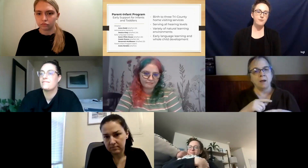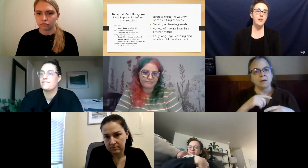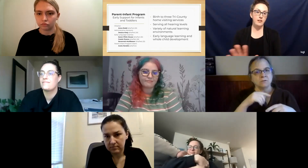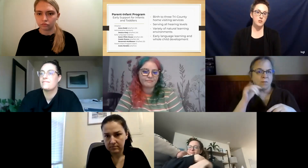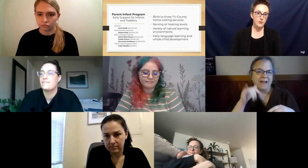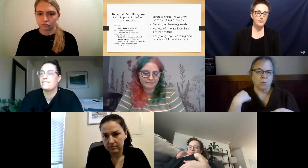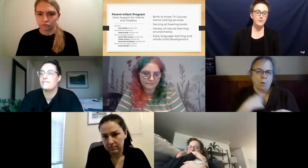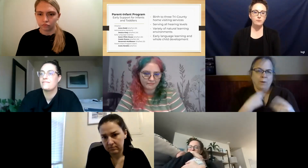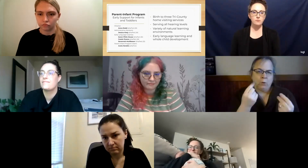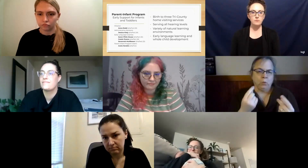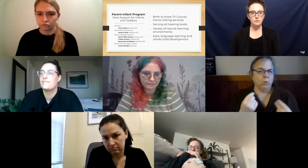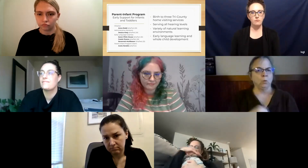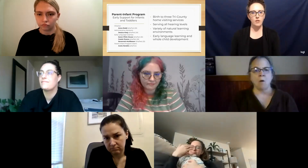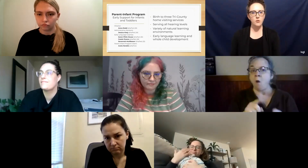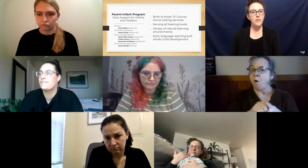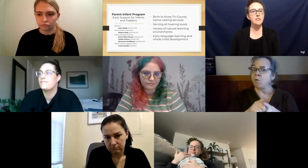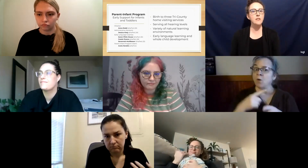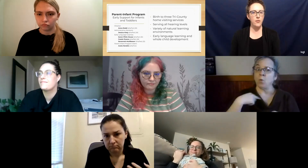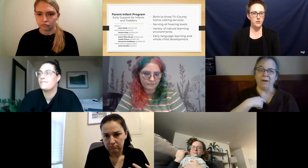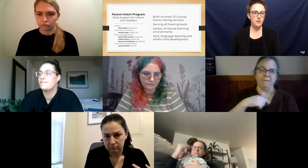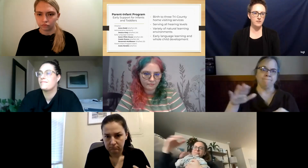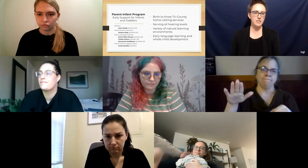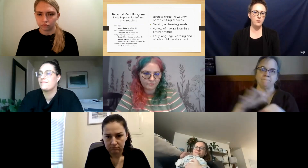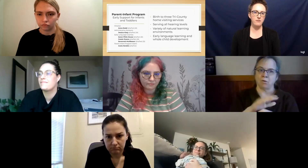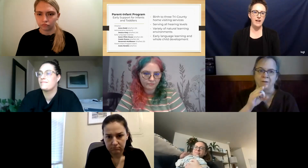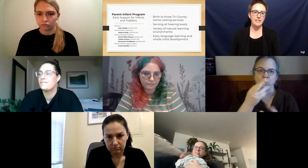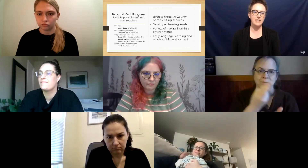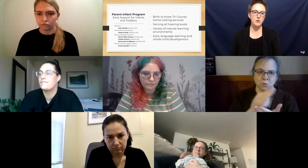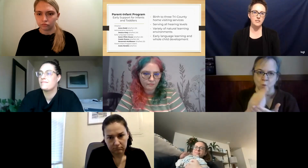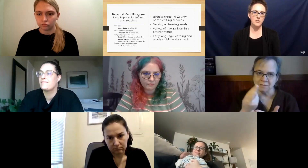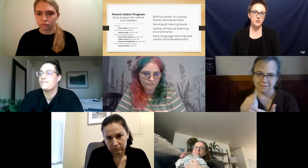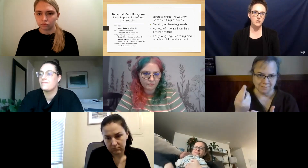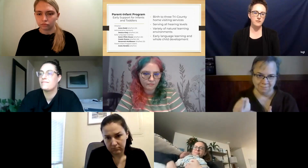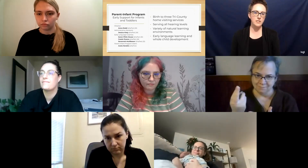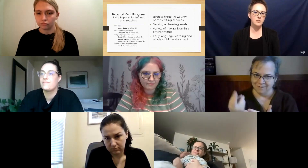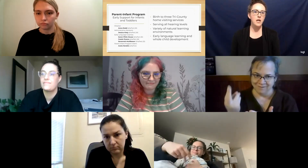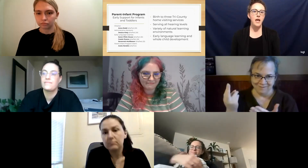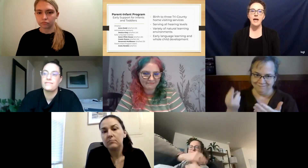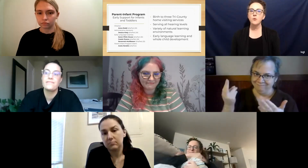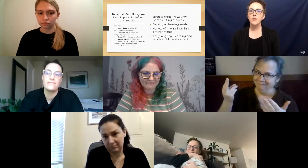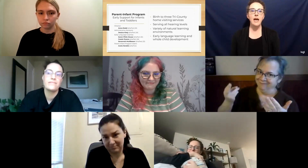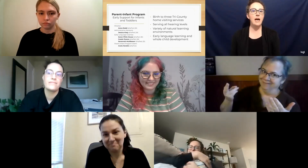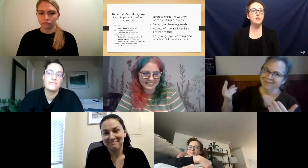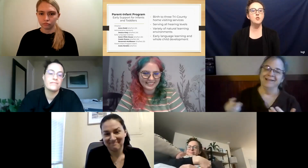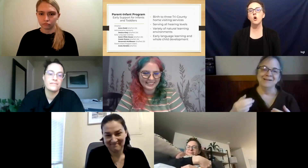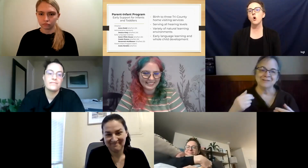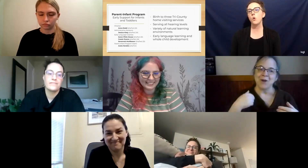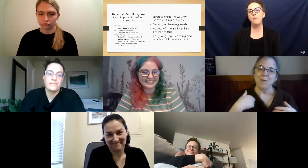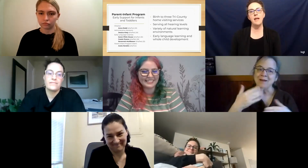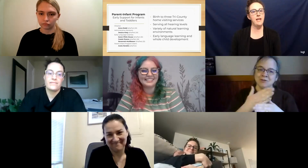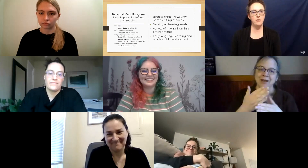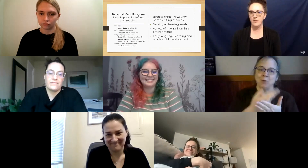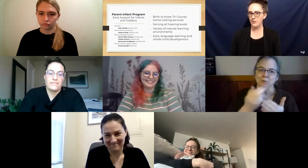if they're eligible. So that's another service that we provide, is that transition service. And we have